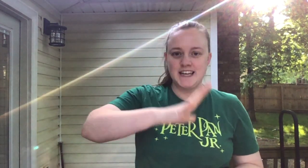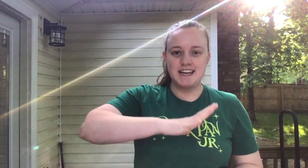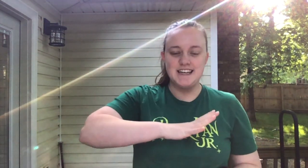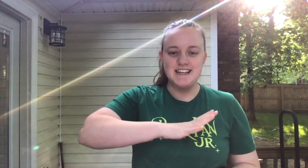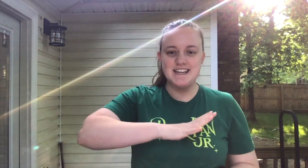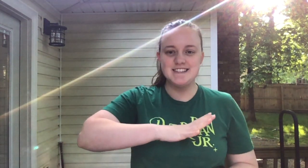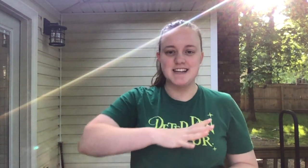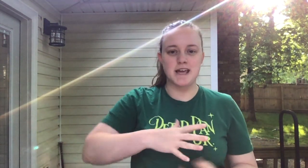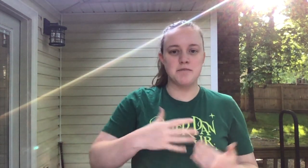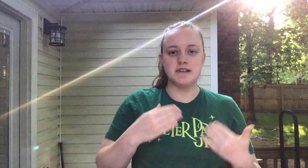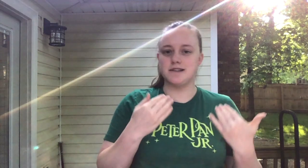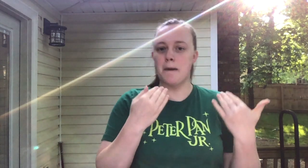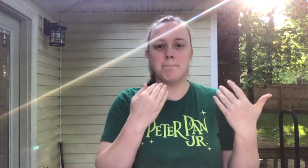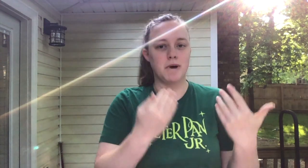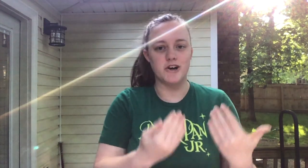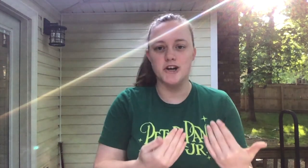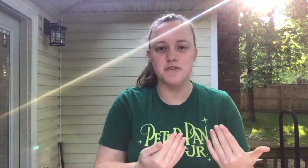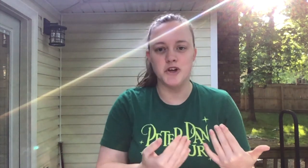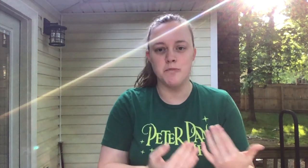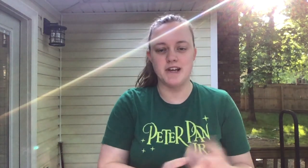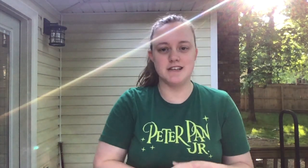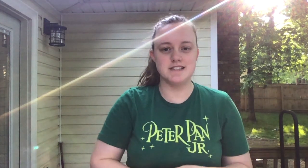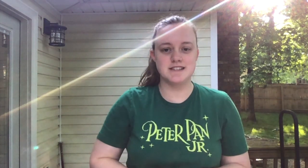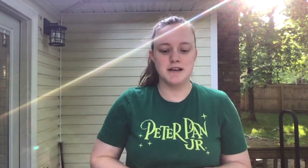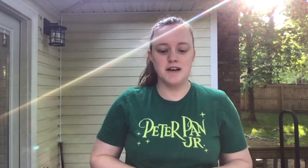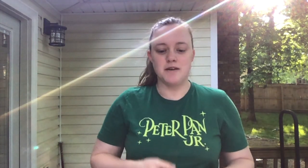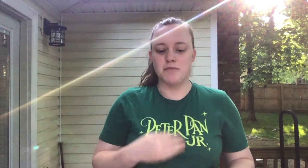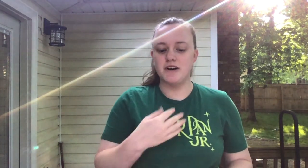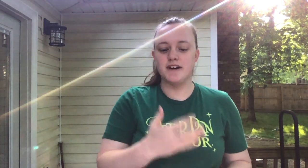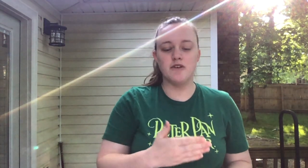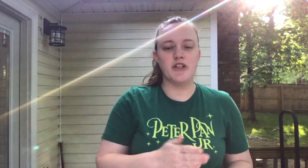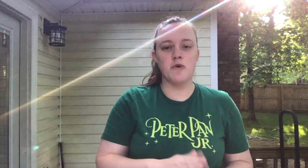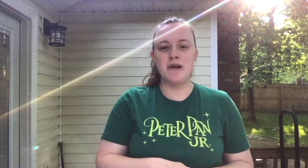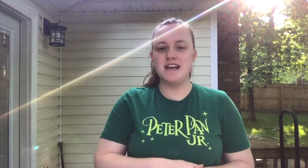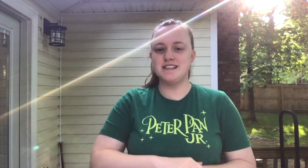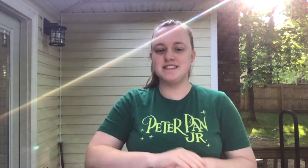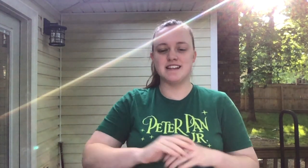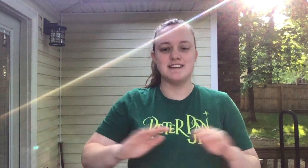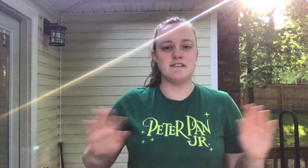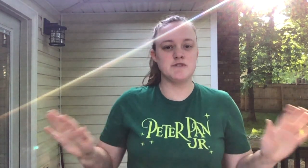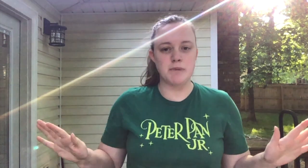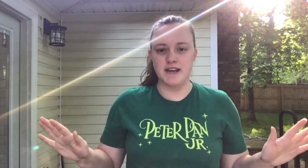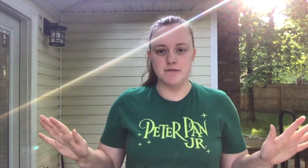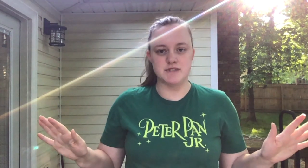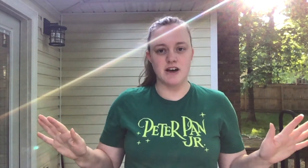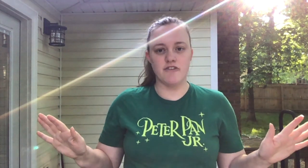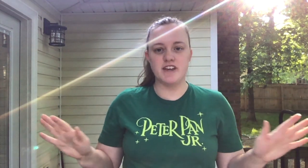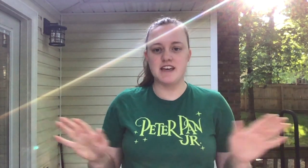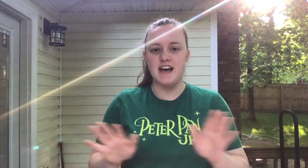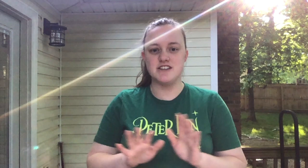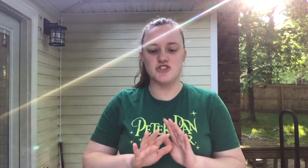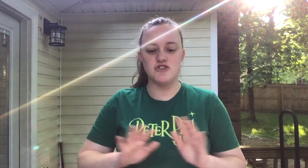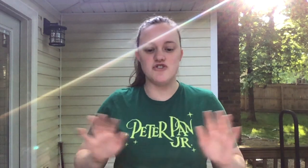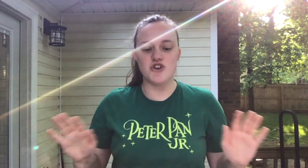And his name is Mario Lopez. Mario Lopez lives by himself. He has